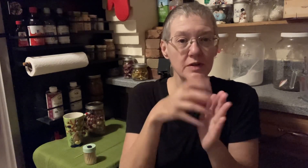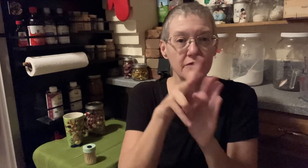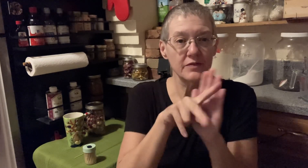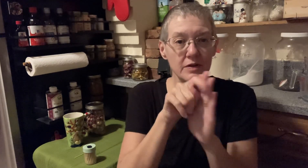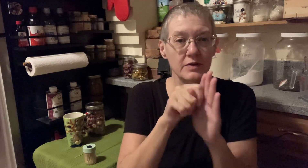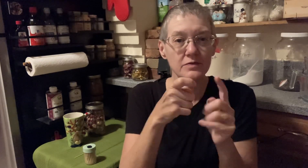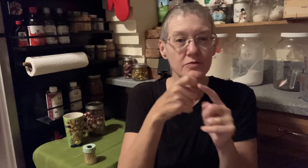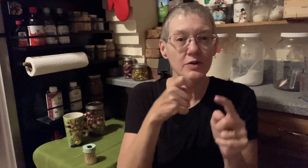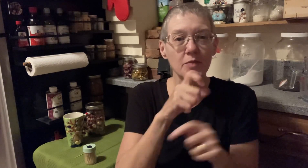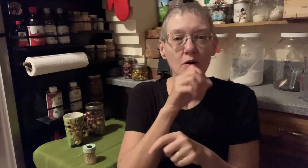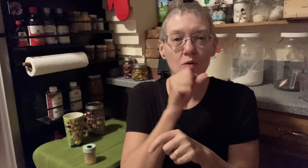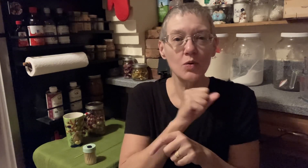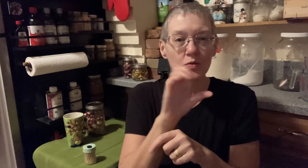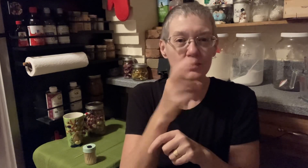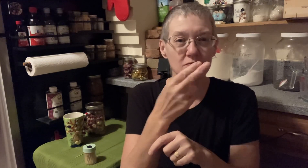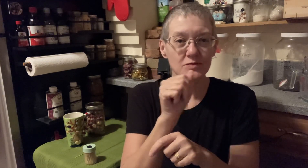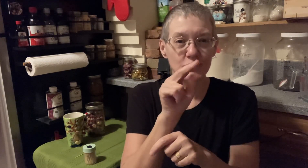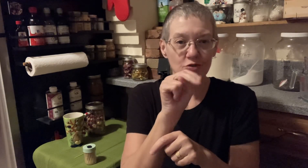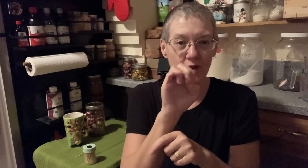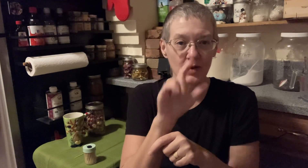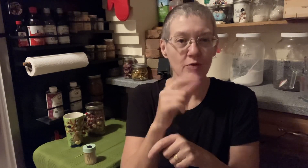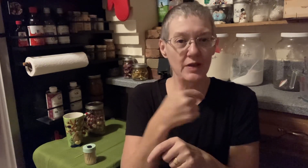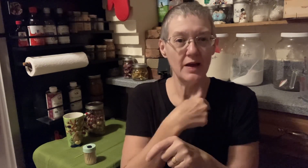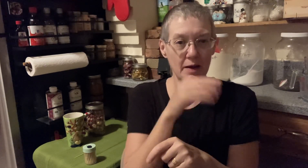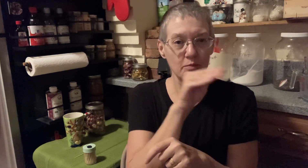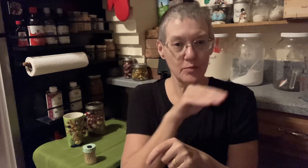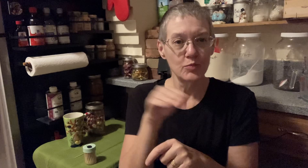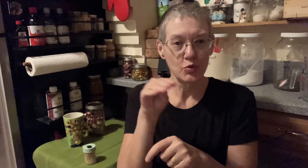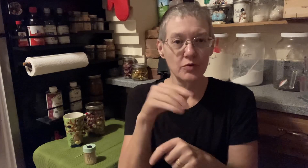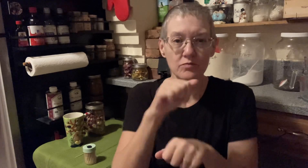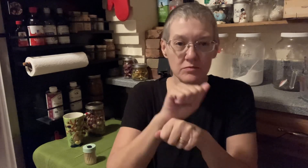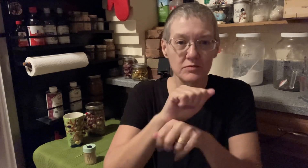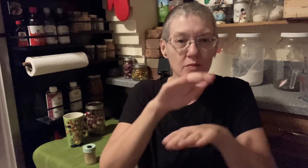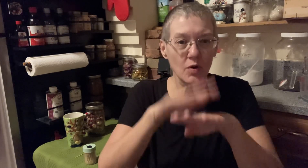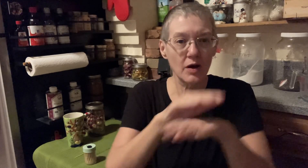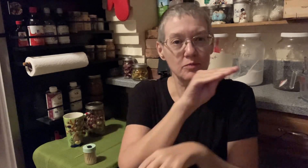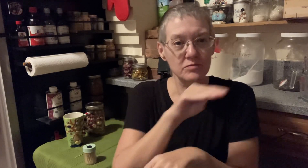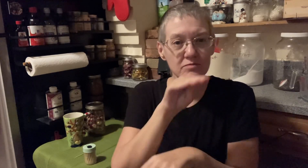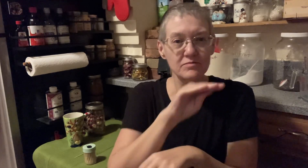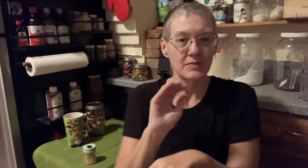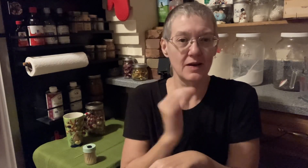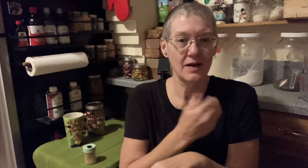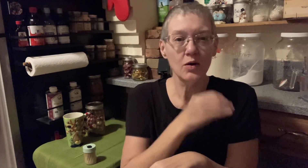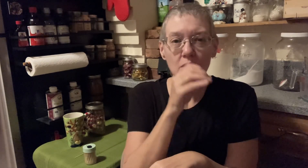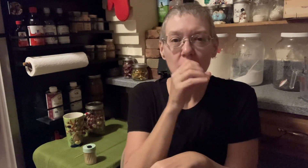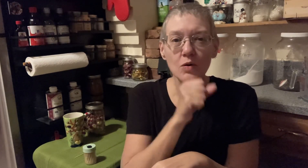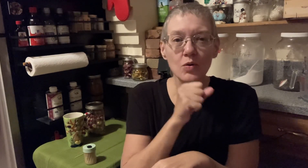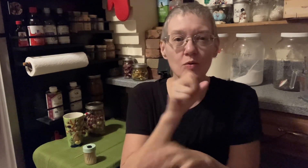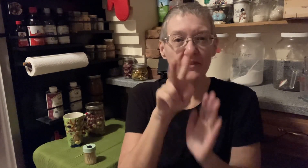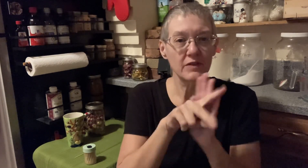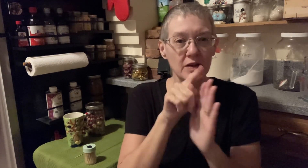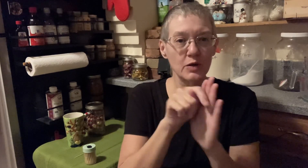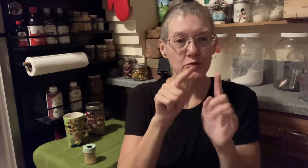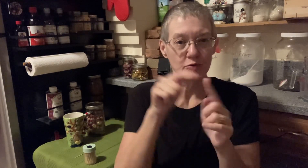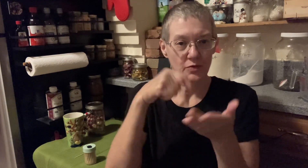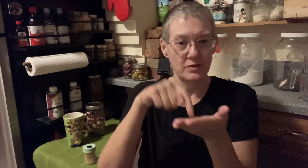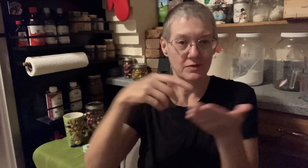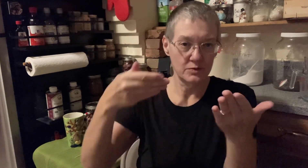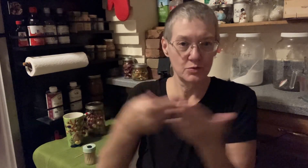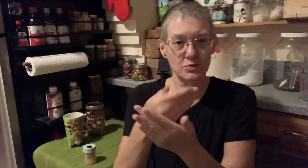next video is our old cookie video from our old channel. I'm working on moving all of our old videos from our old channel over to